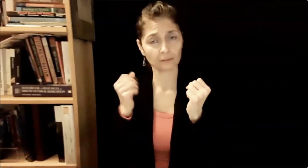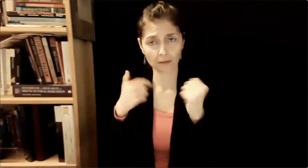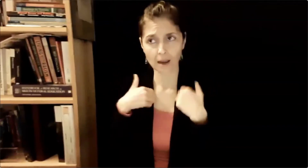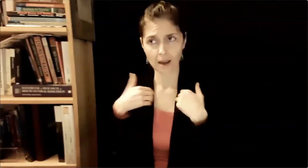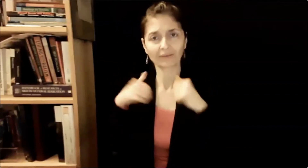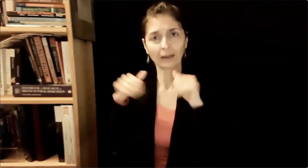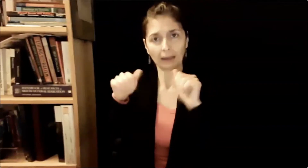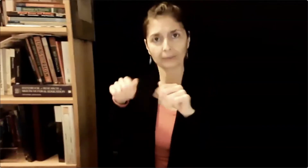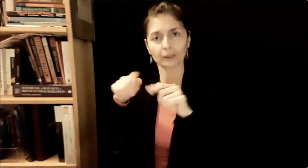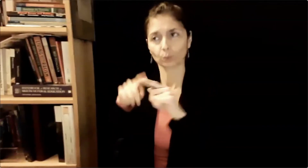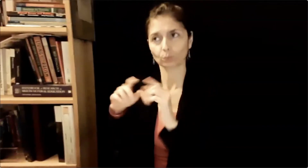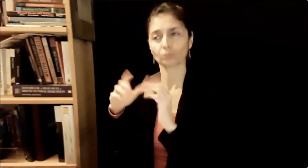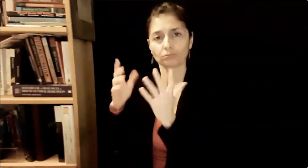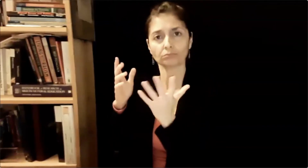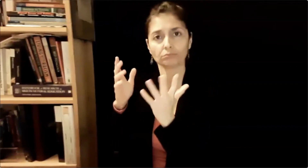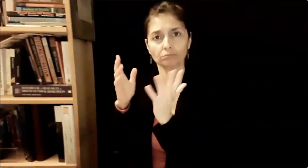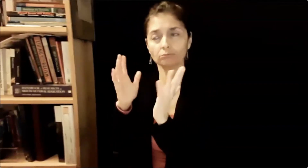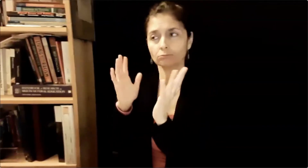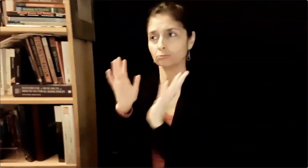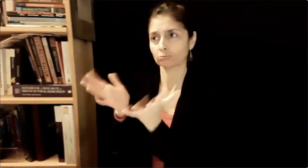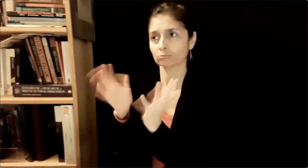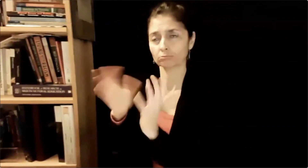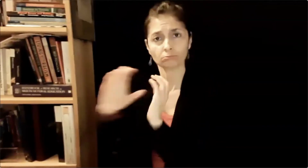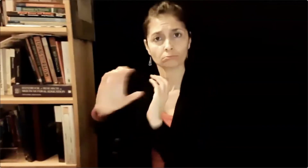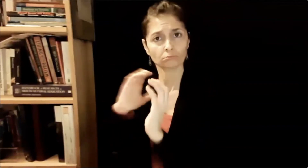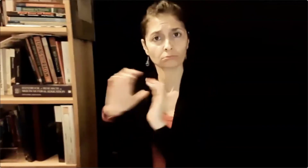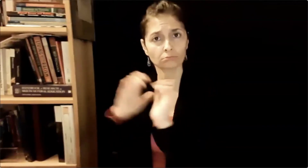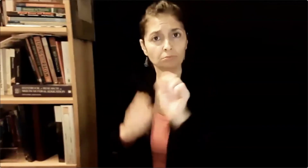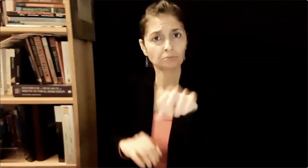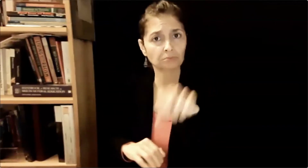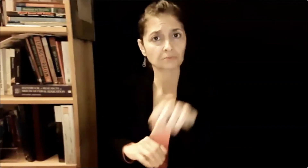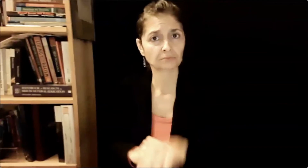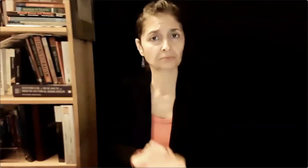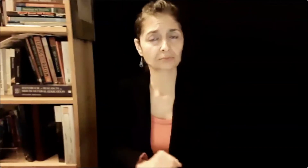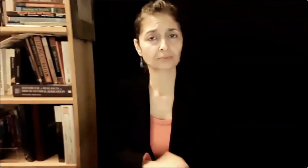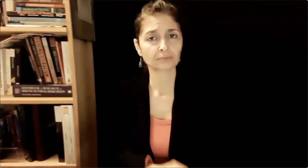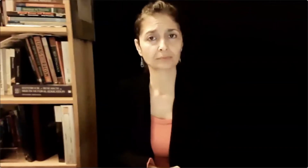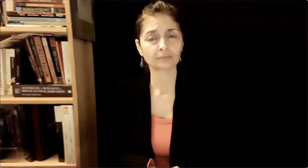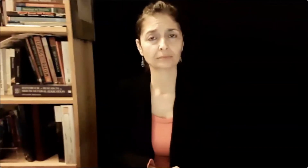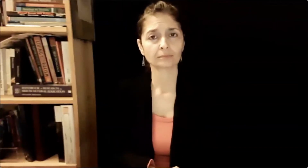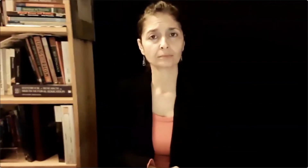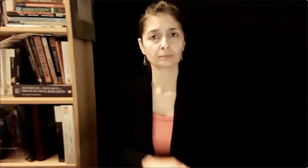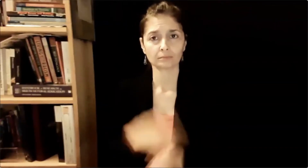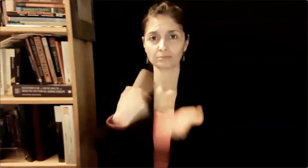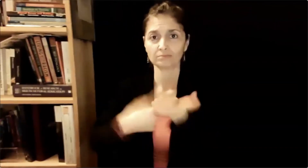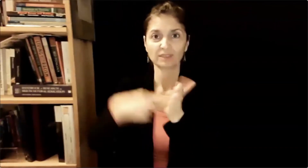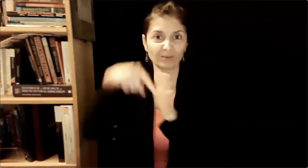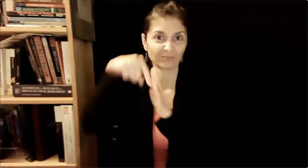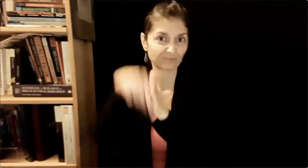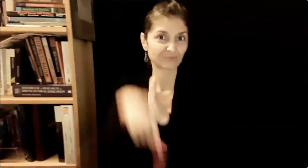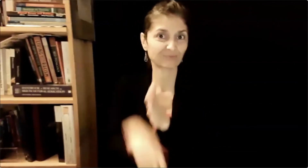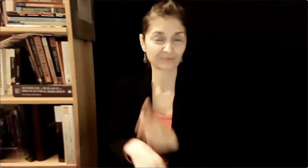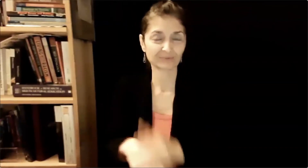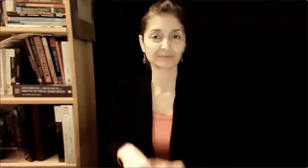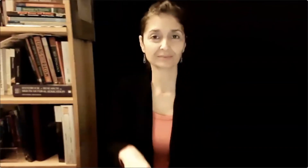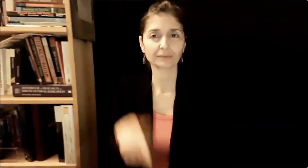signed, and I was able to converse and communicate with her, to have in-depth